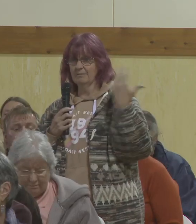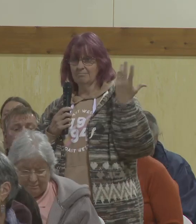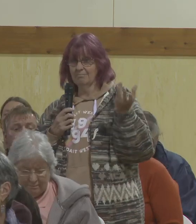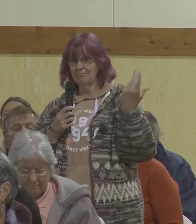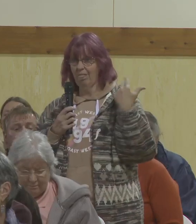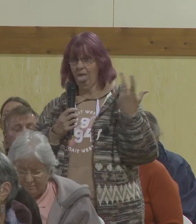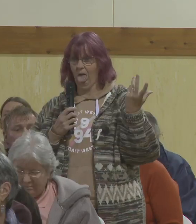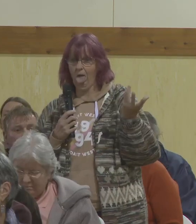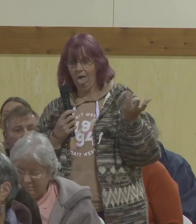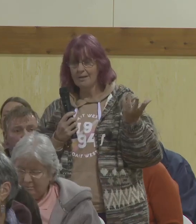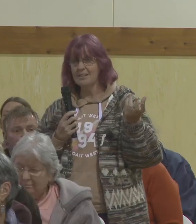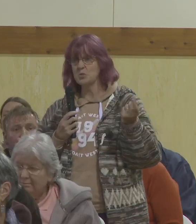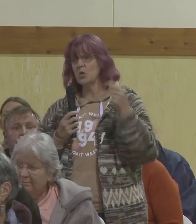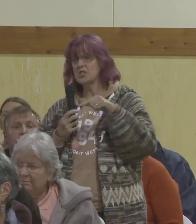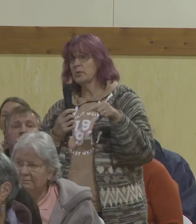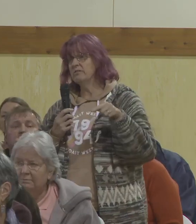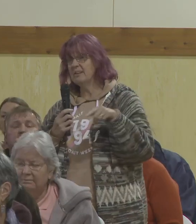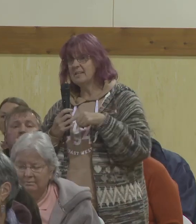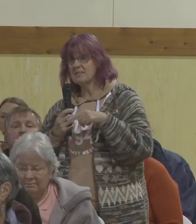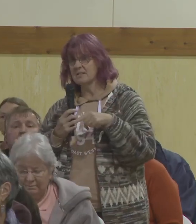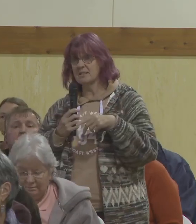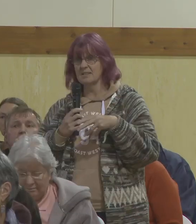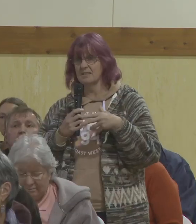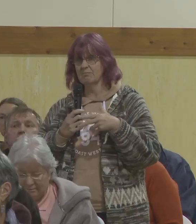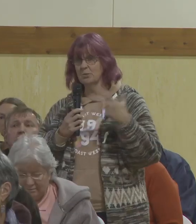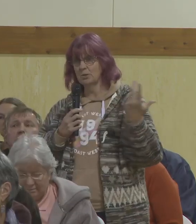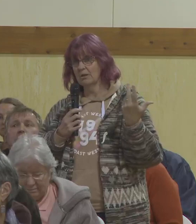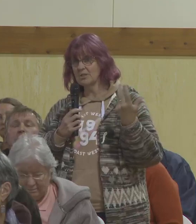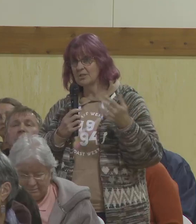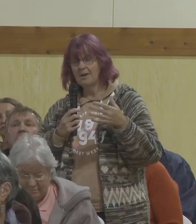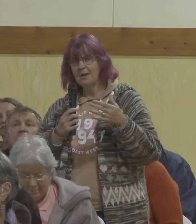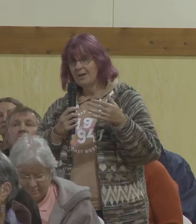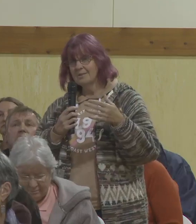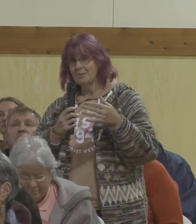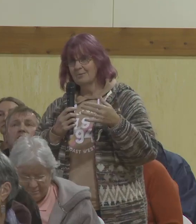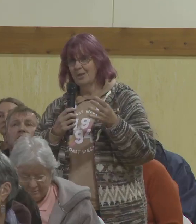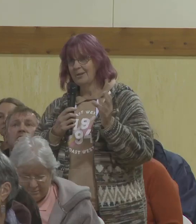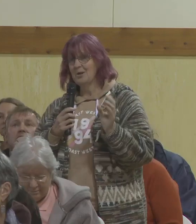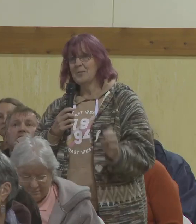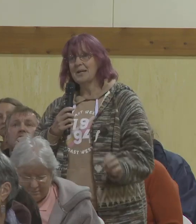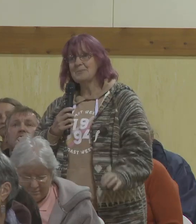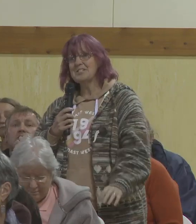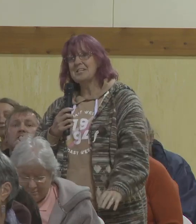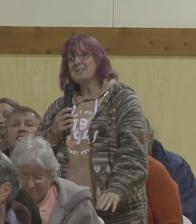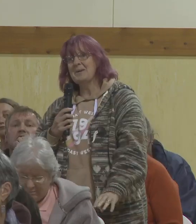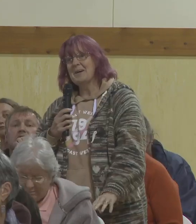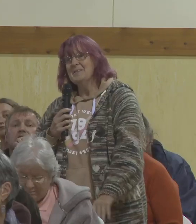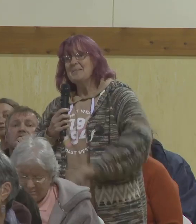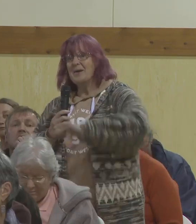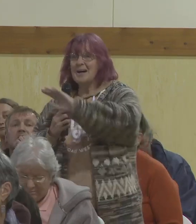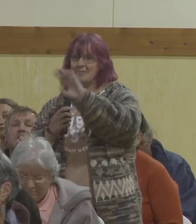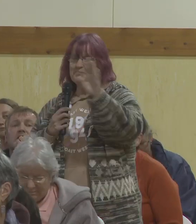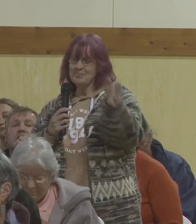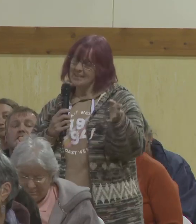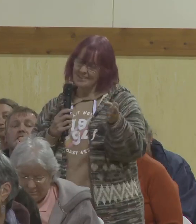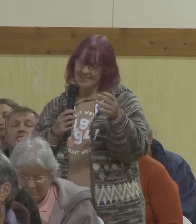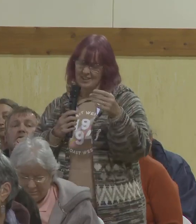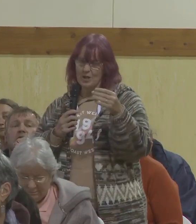tastes like, and it's worse when it rains, it tastes even more gross. So I don't want my cups of tea that way.